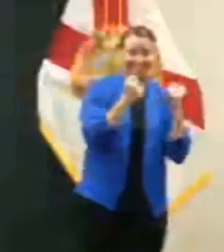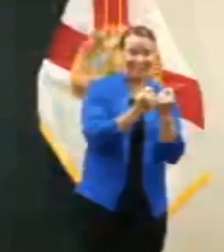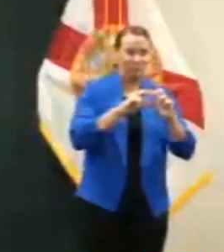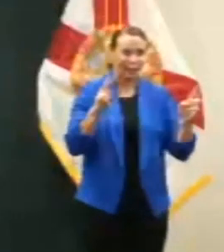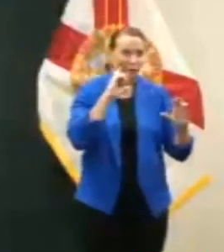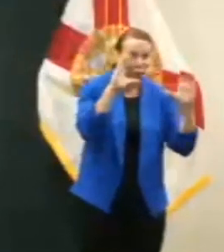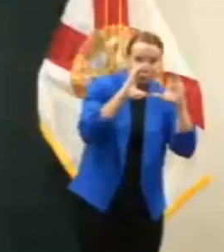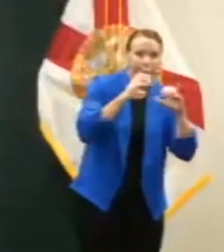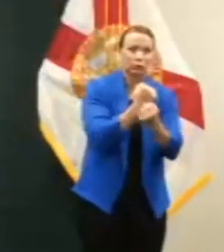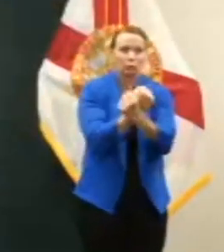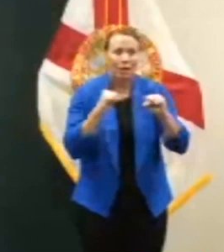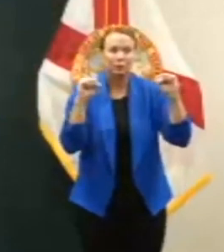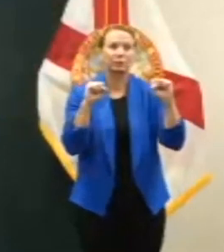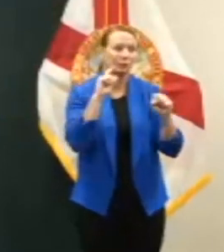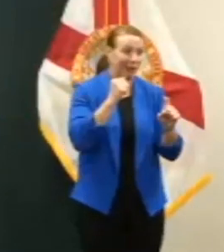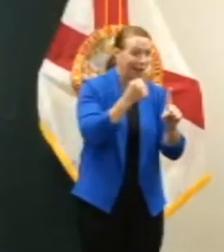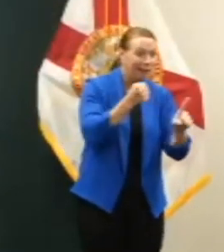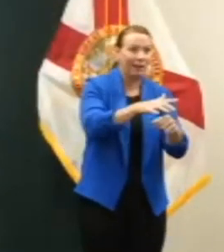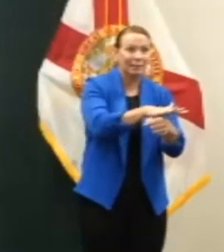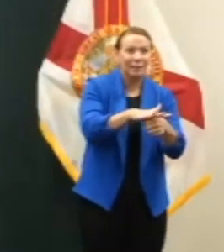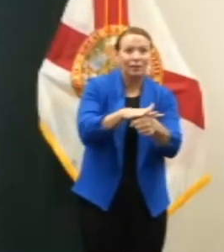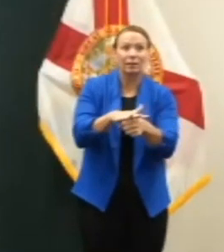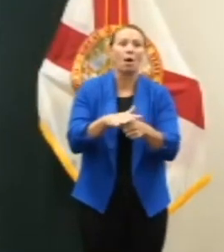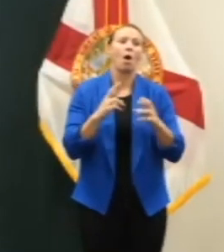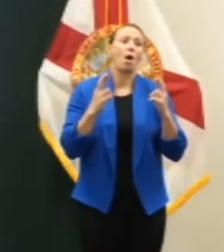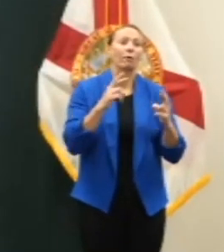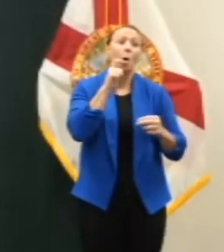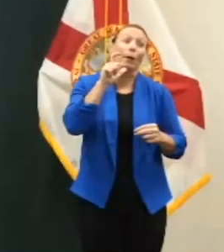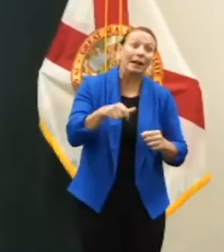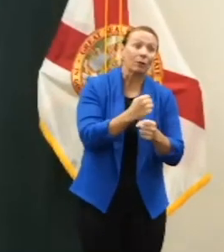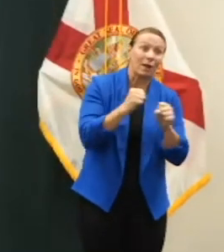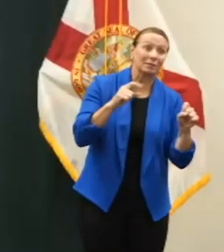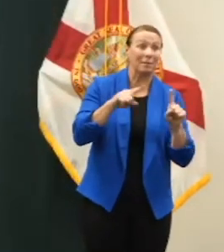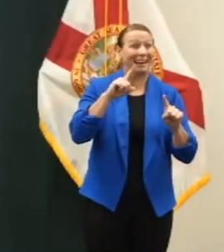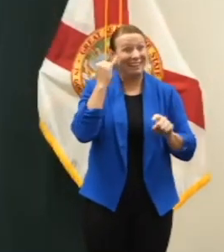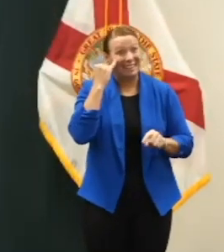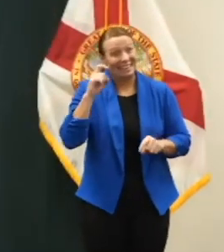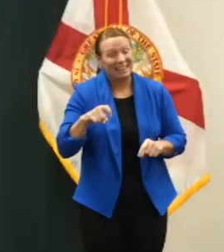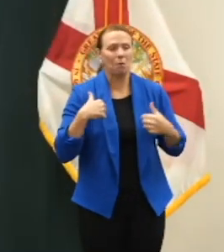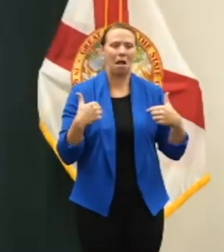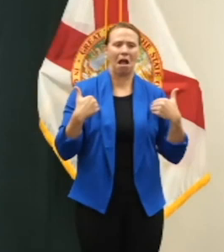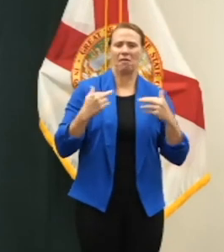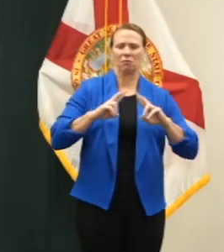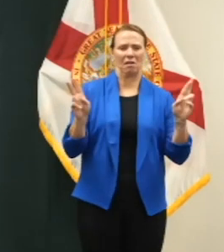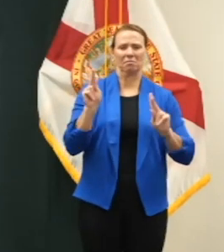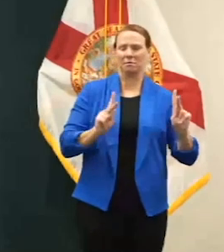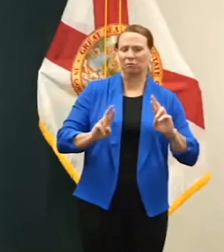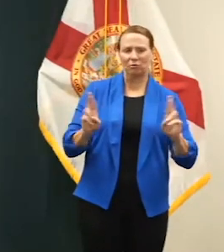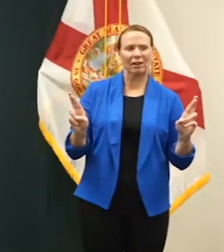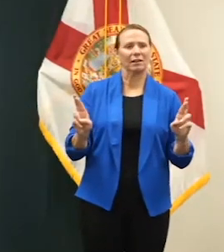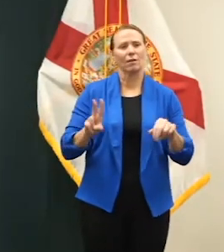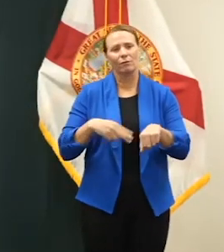impacted areas. Hopefully there's not going to be people that are going to need to be rescued, but if there are, we're going to have people there. And of course, water,